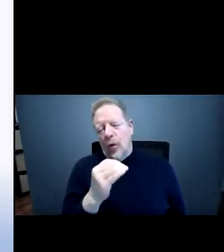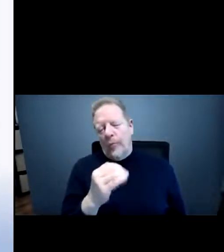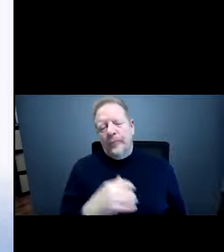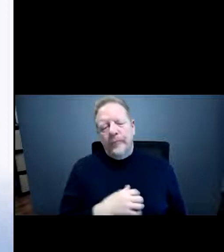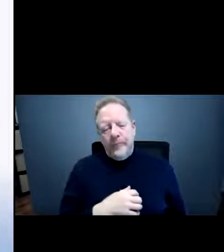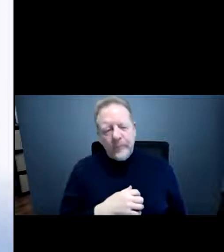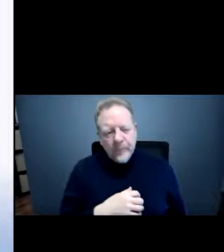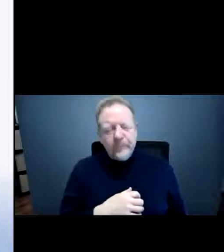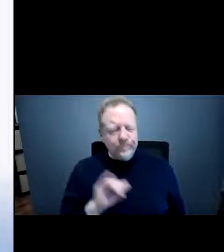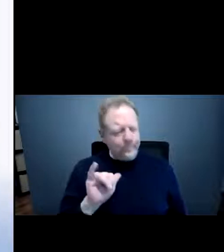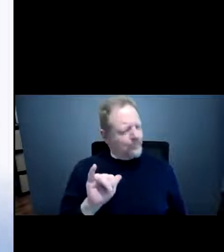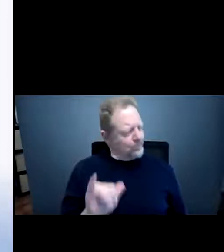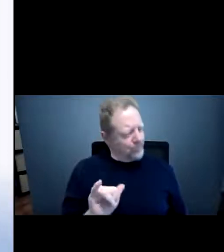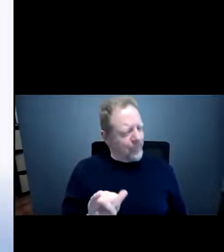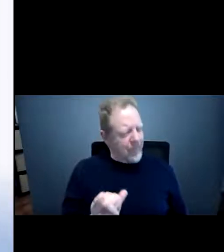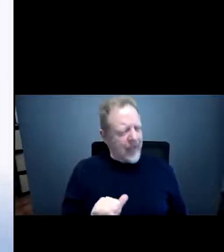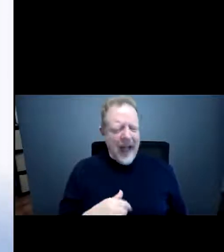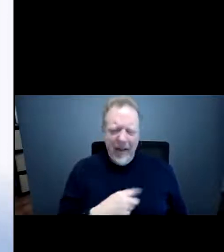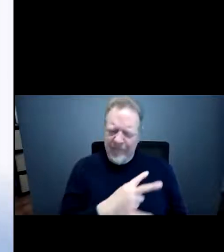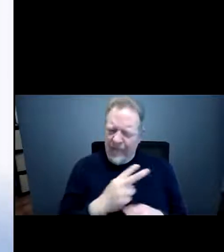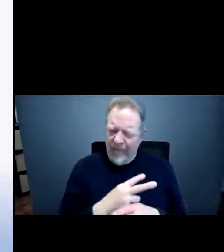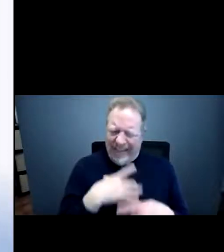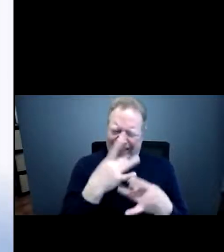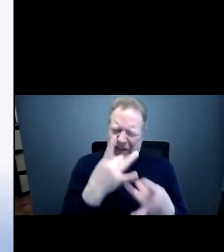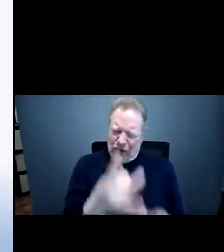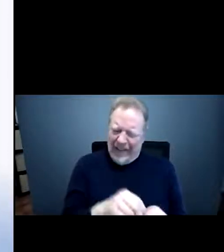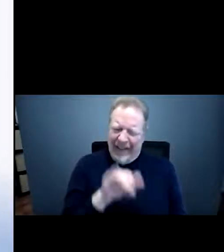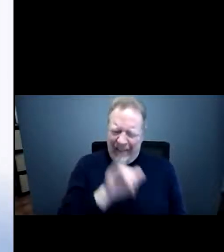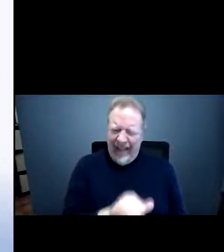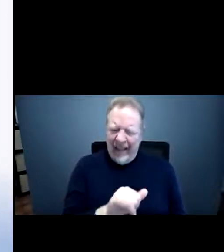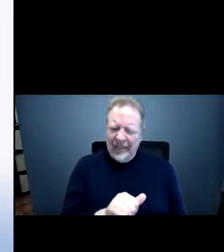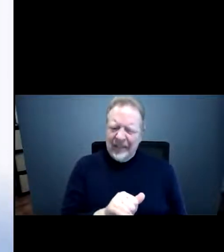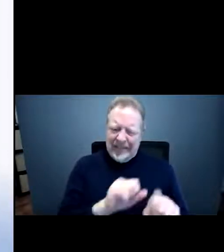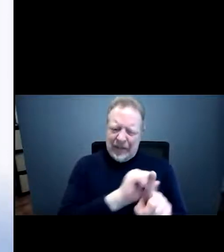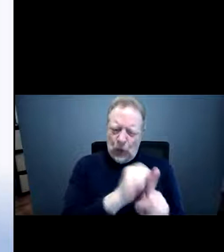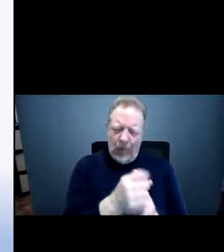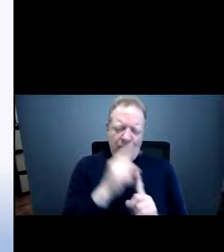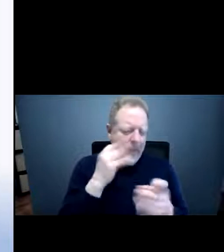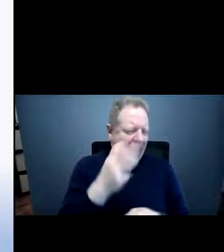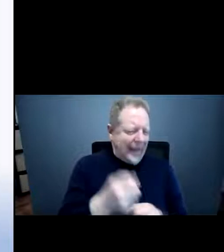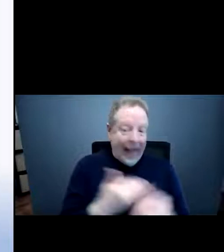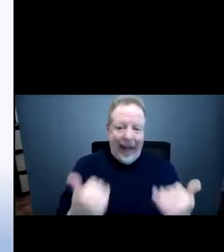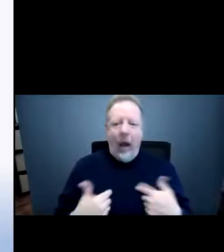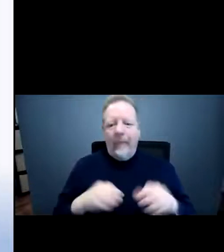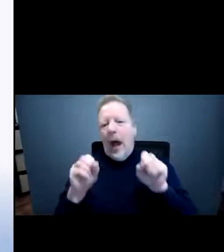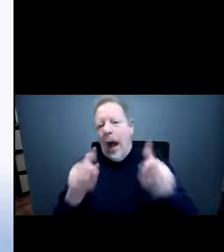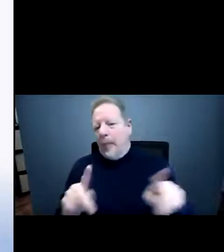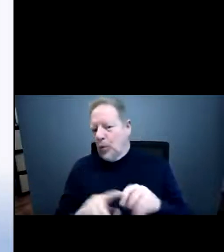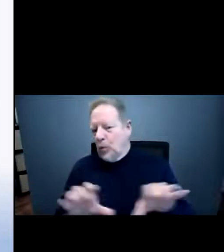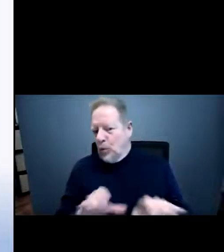was something I've been interested in for years and years and years, and this gave me the platform to do it. So I'm very happy to share.